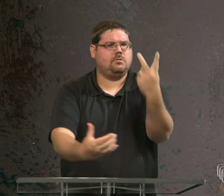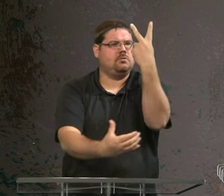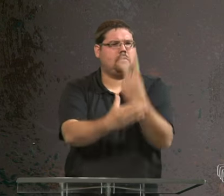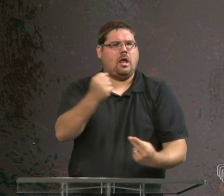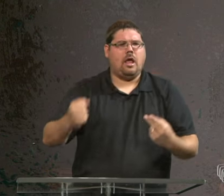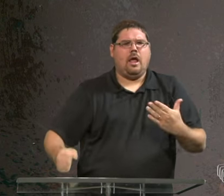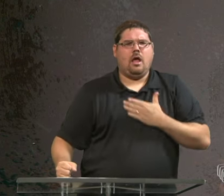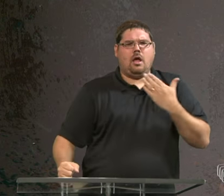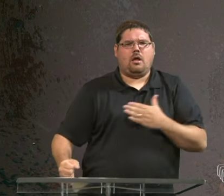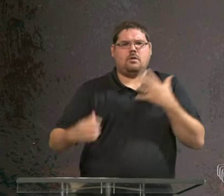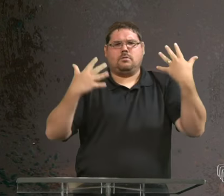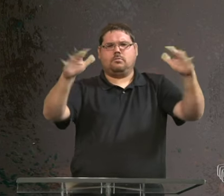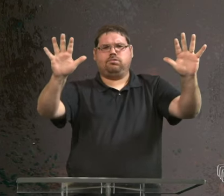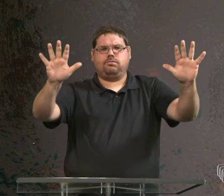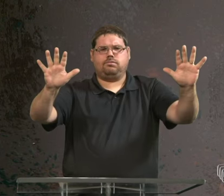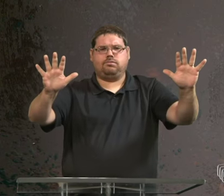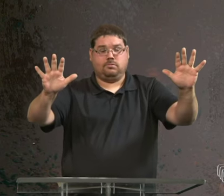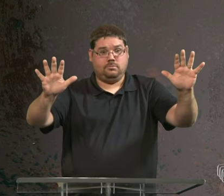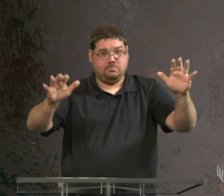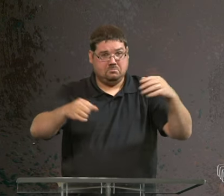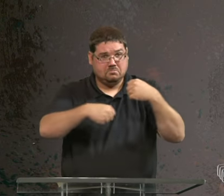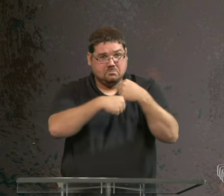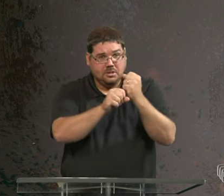half and give half to each woman.